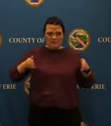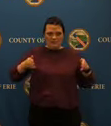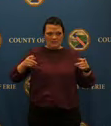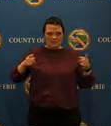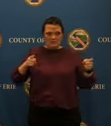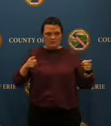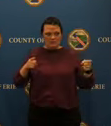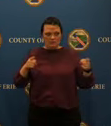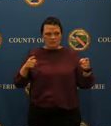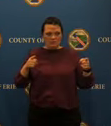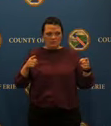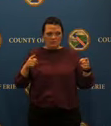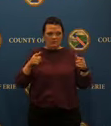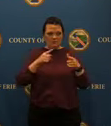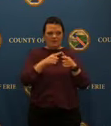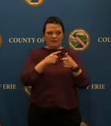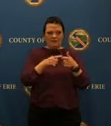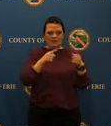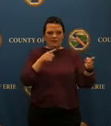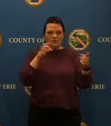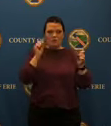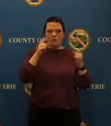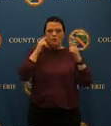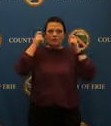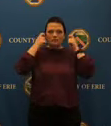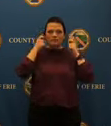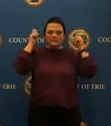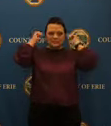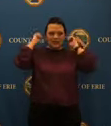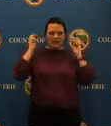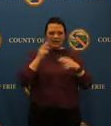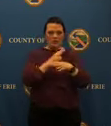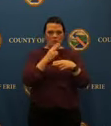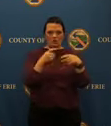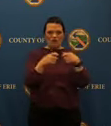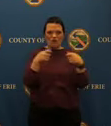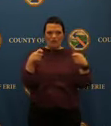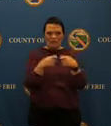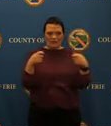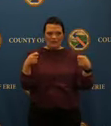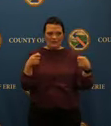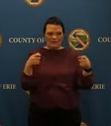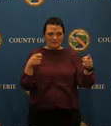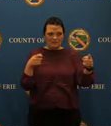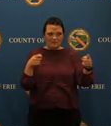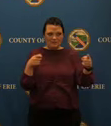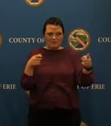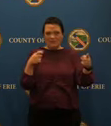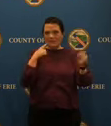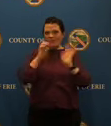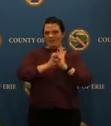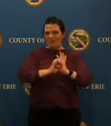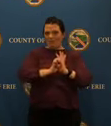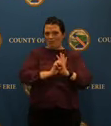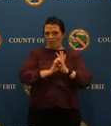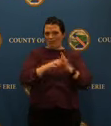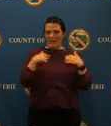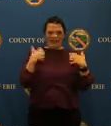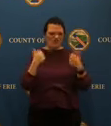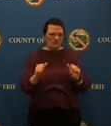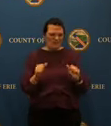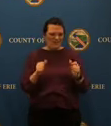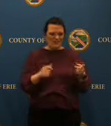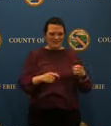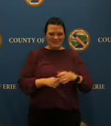the bandana mask over your ears using the rubber bands. So here is an example of what I tried to